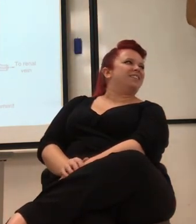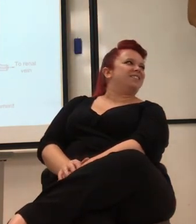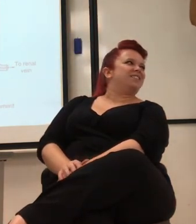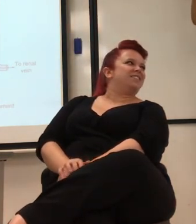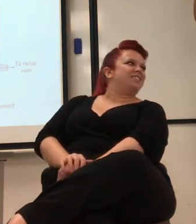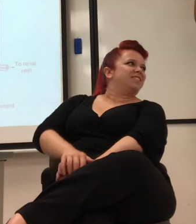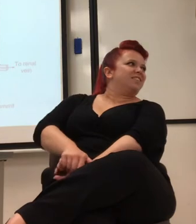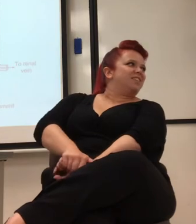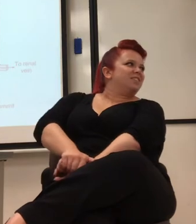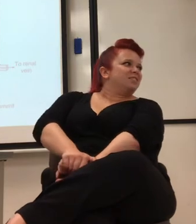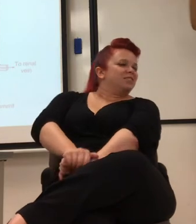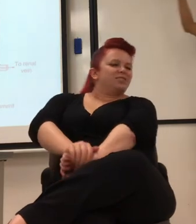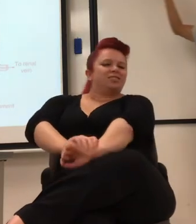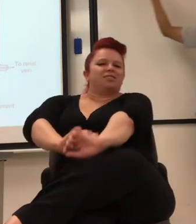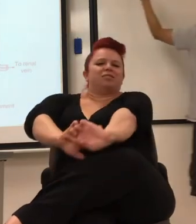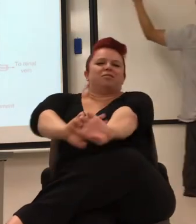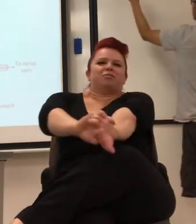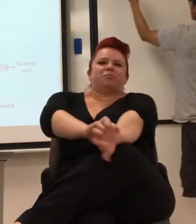basic parts